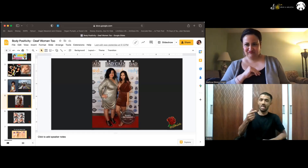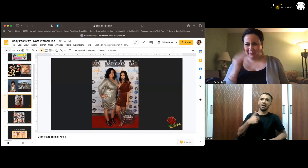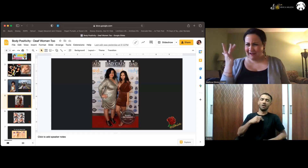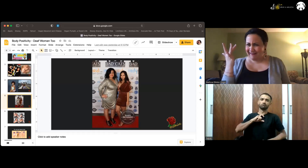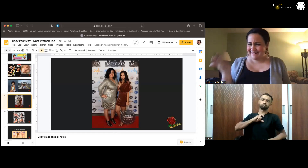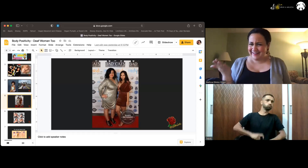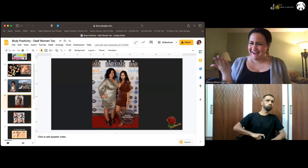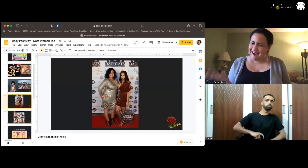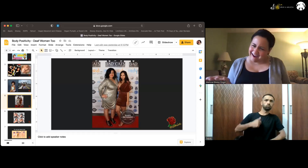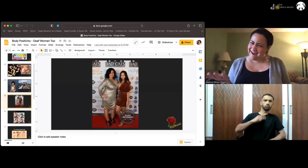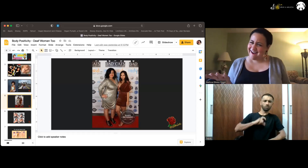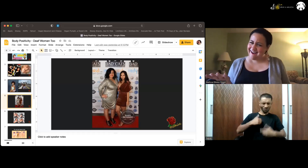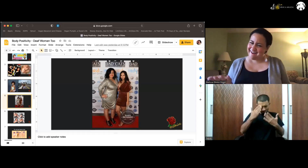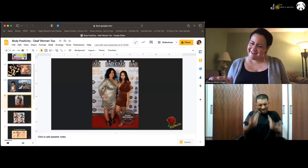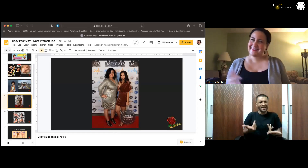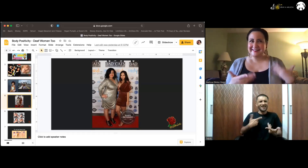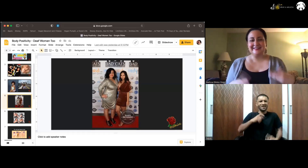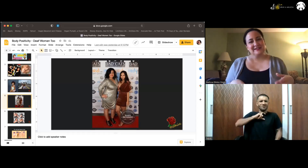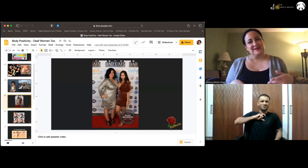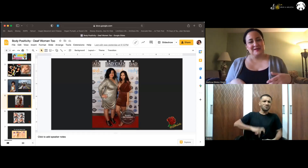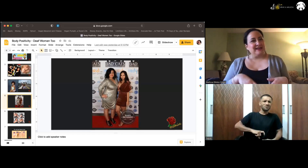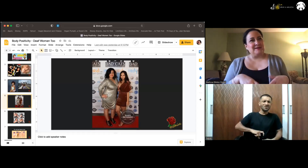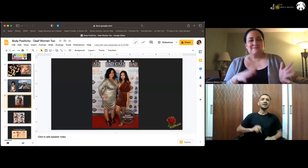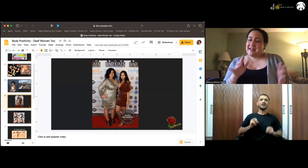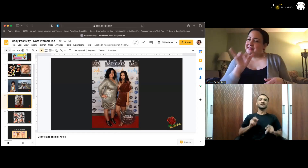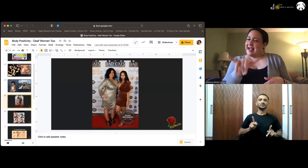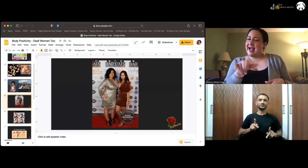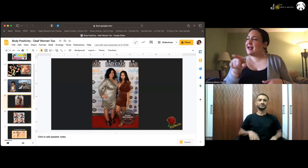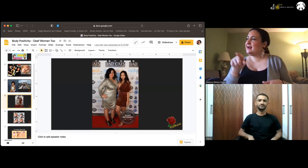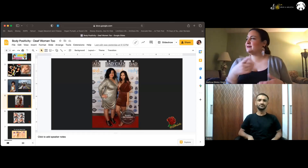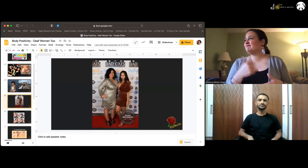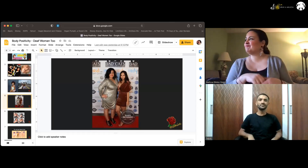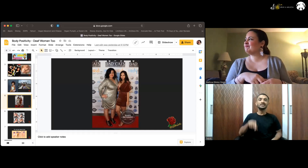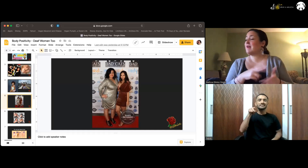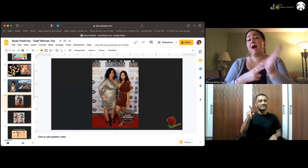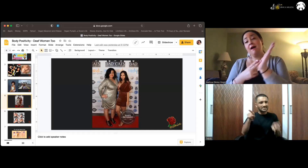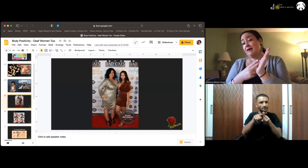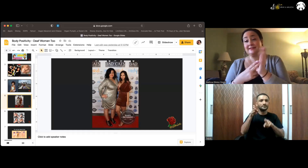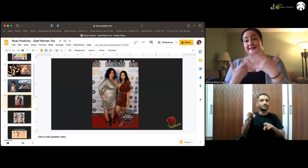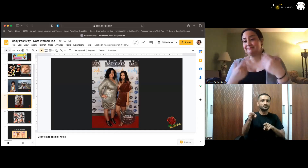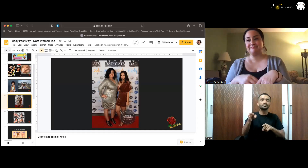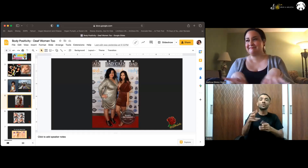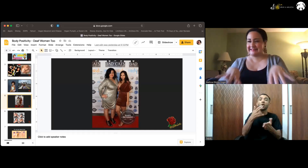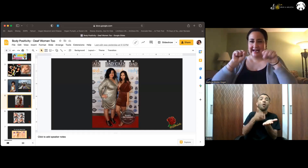And when I see the negativity or something around me, definitely I will lose my confidence. But